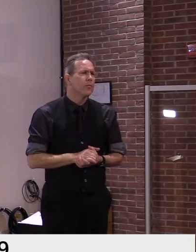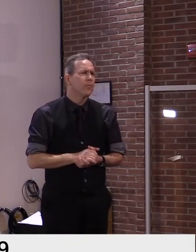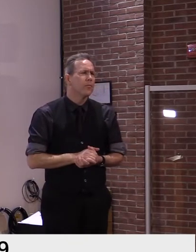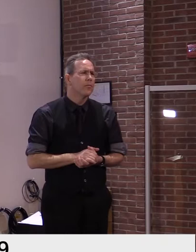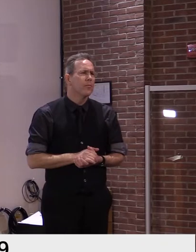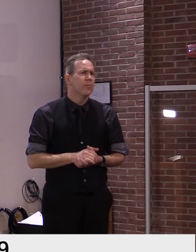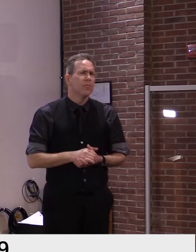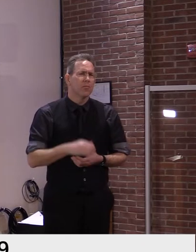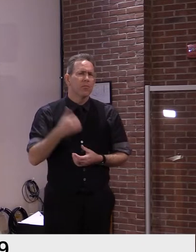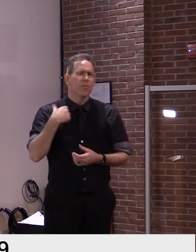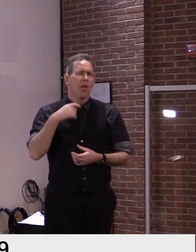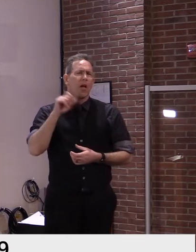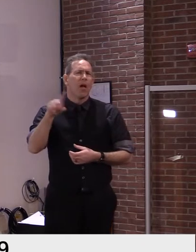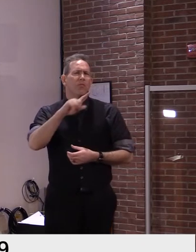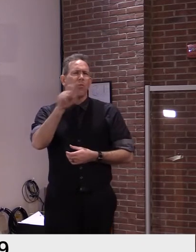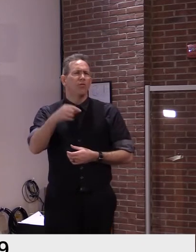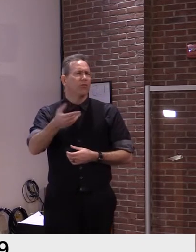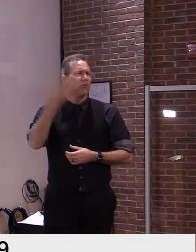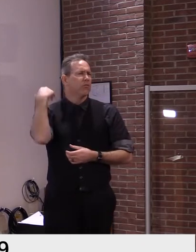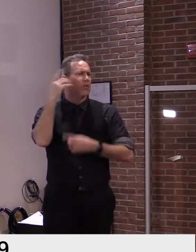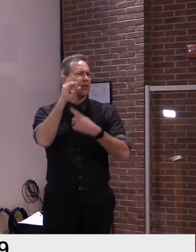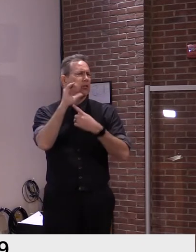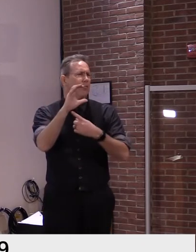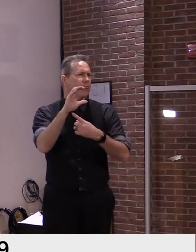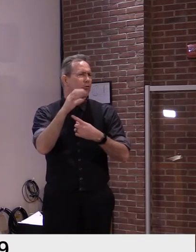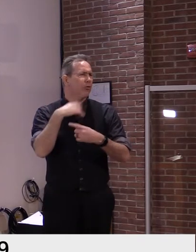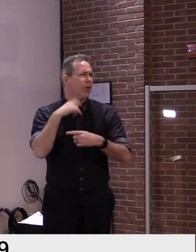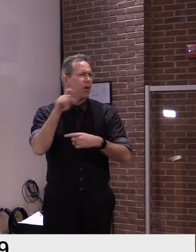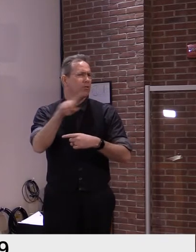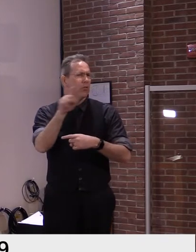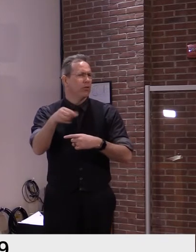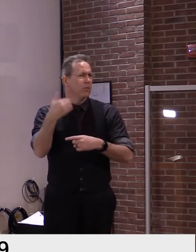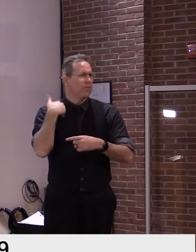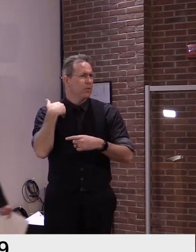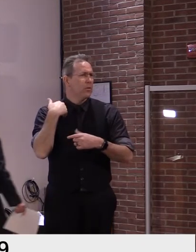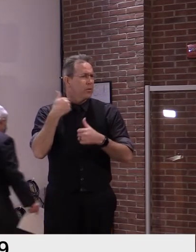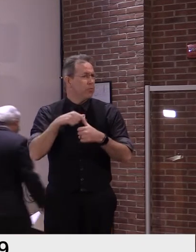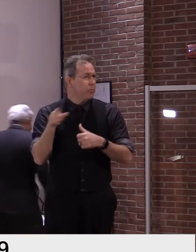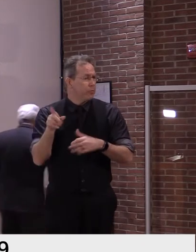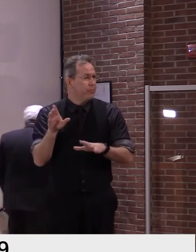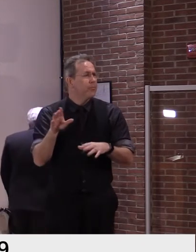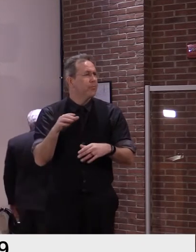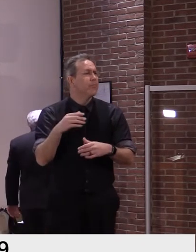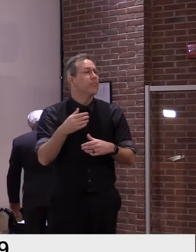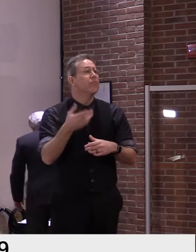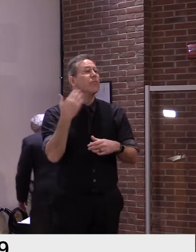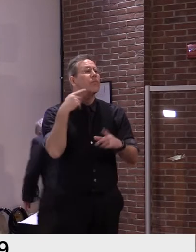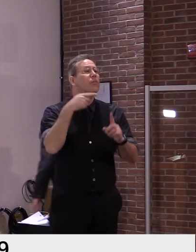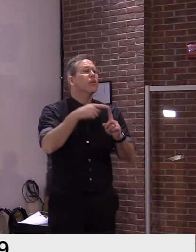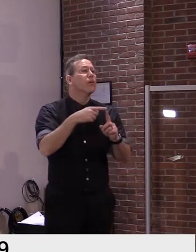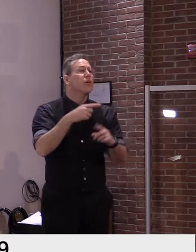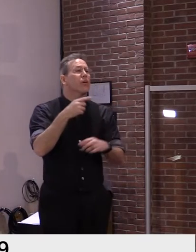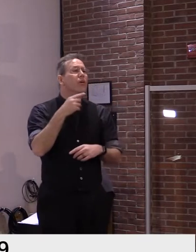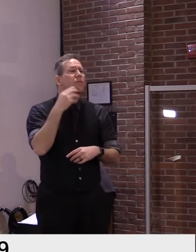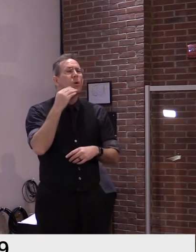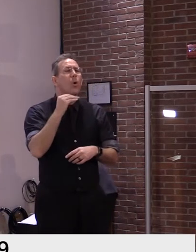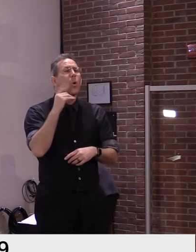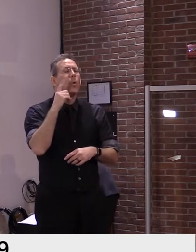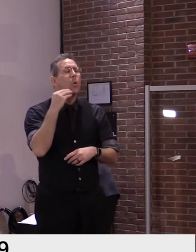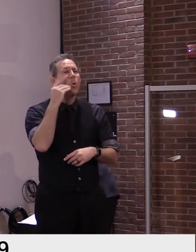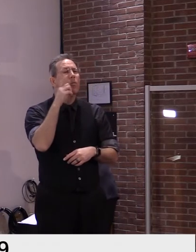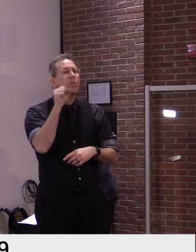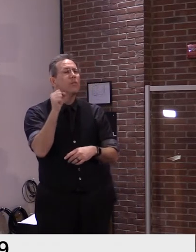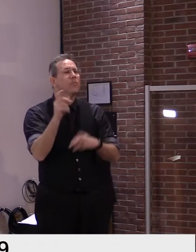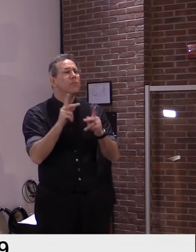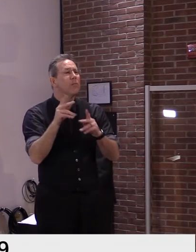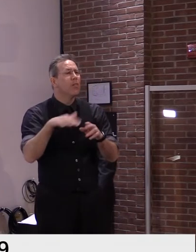now, many members of the homeless population are being sheltered. We know who they are. We know where